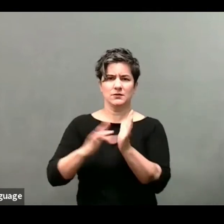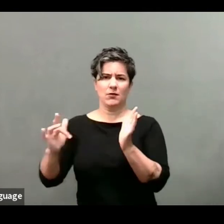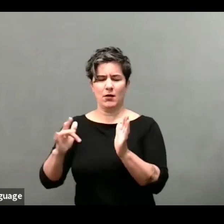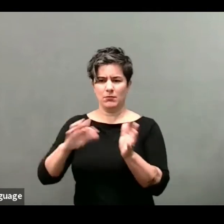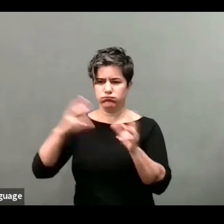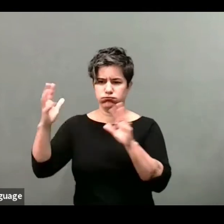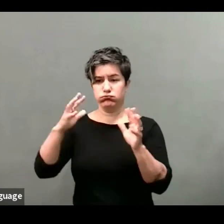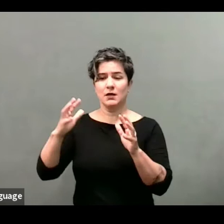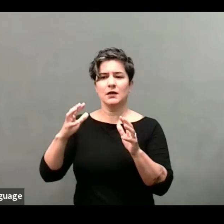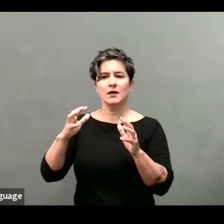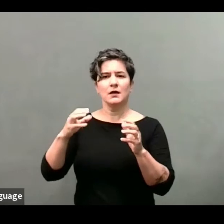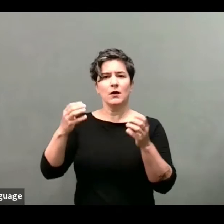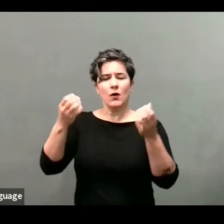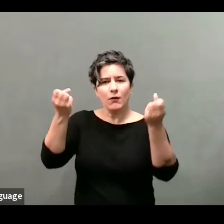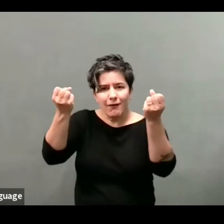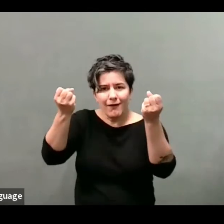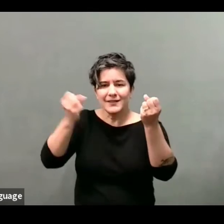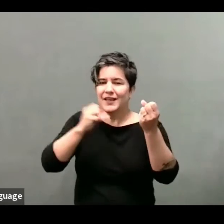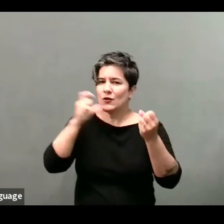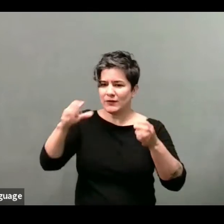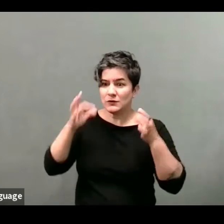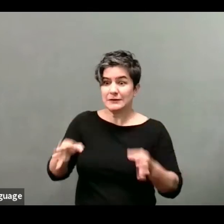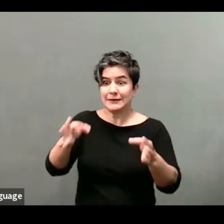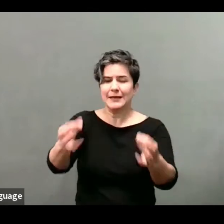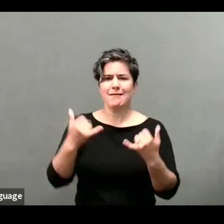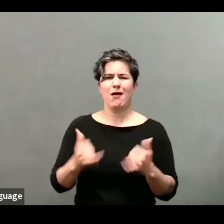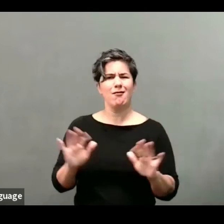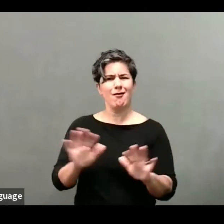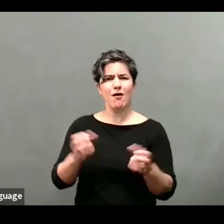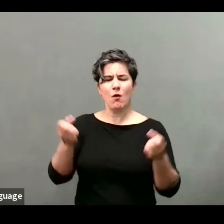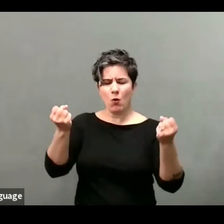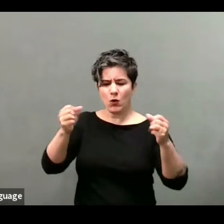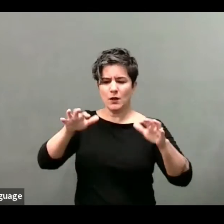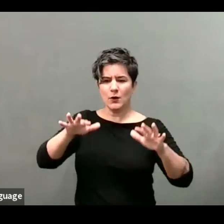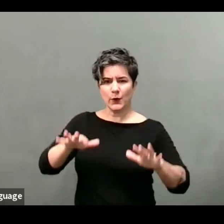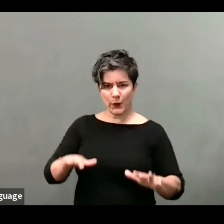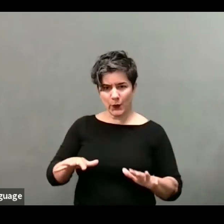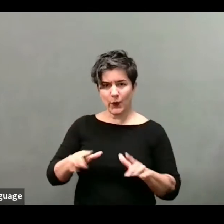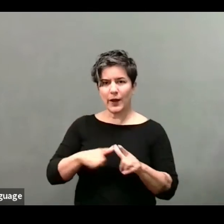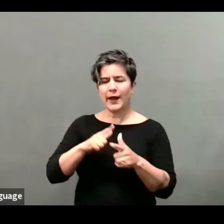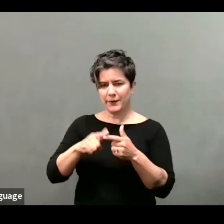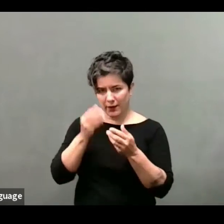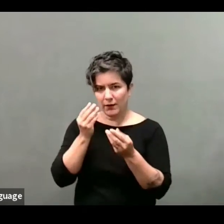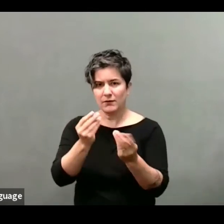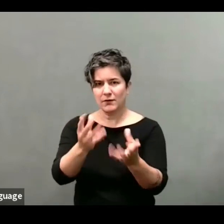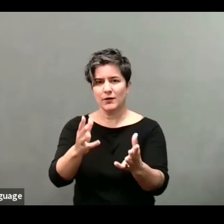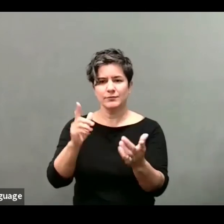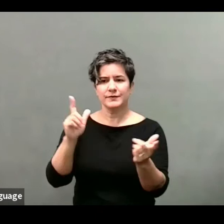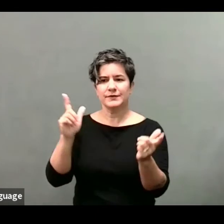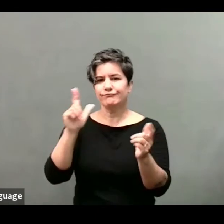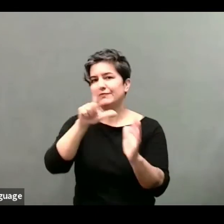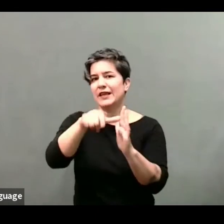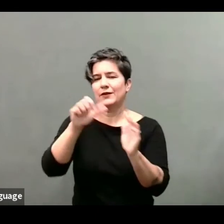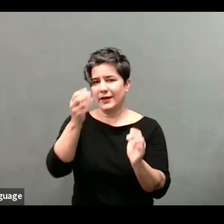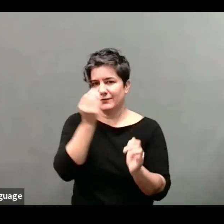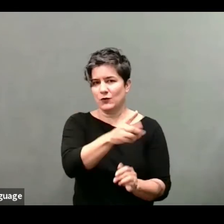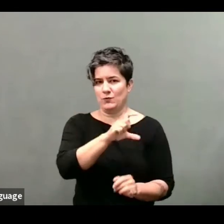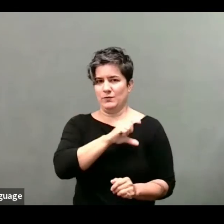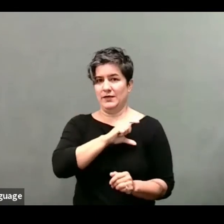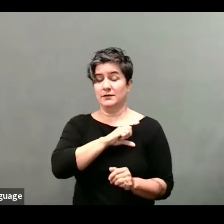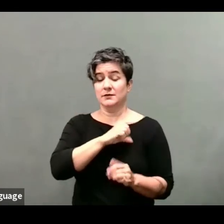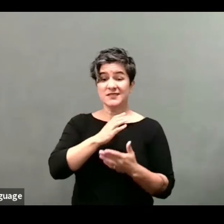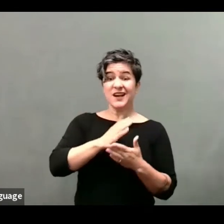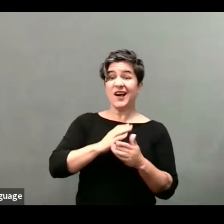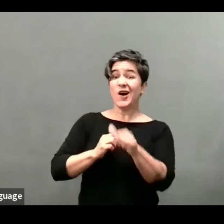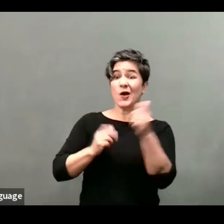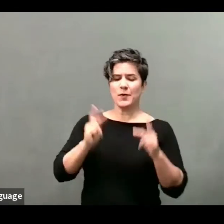right away. That being said, some survivors just know immediately what they want to do. If someone reports to law enforcement, then